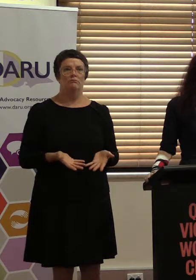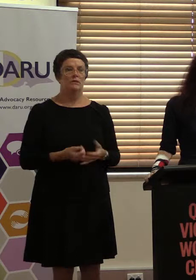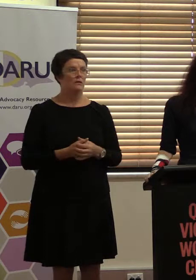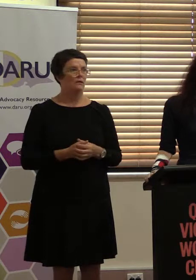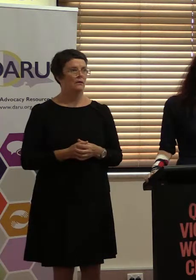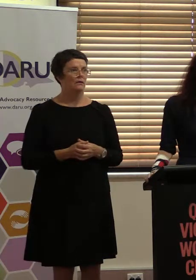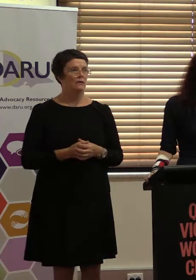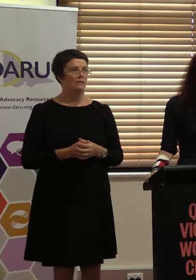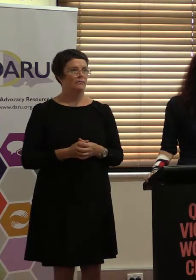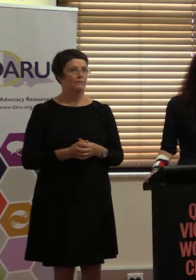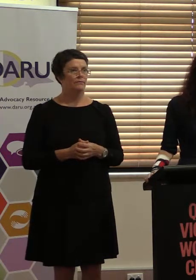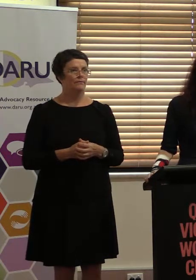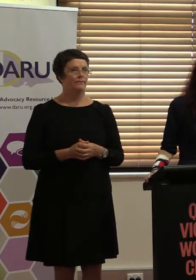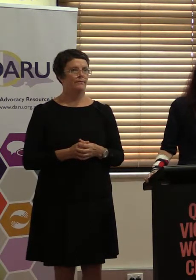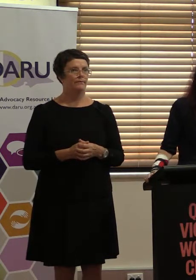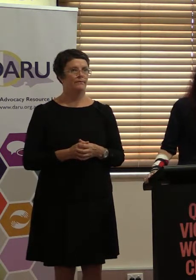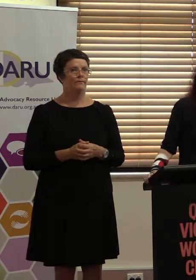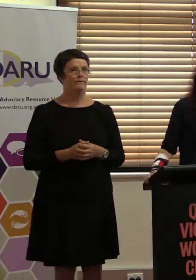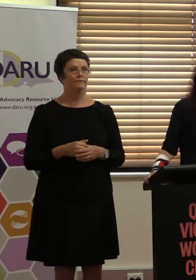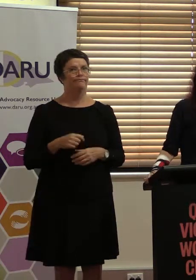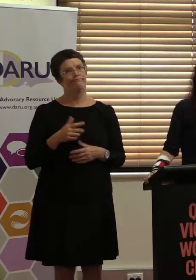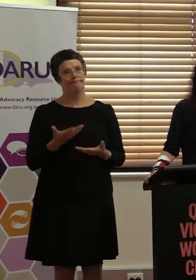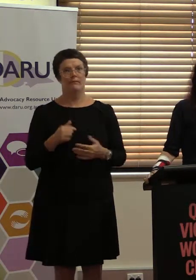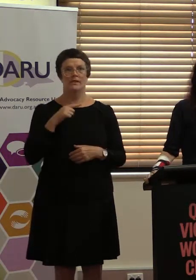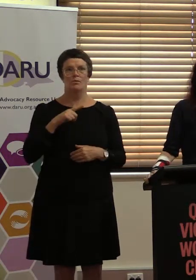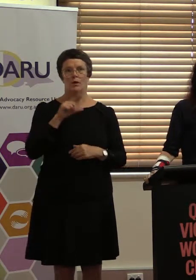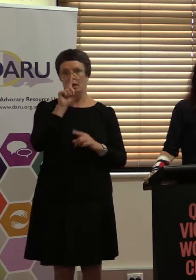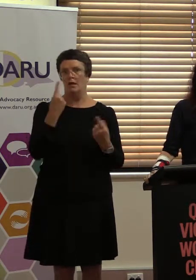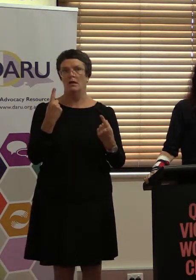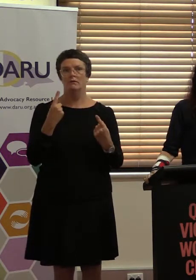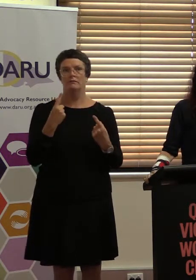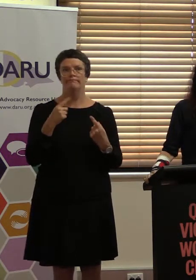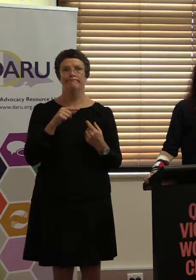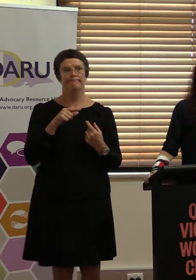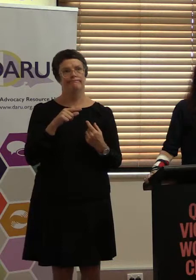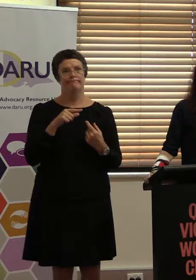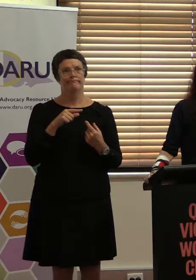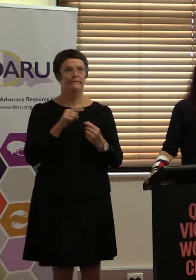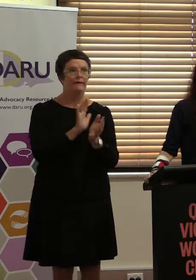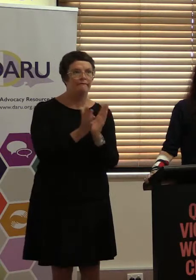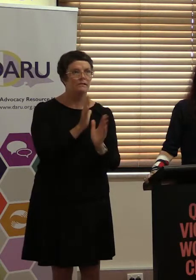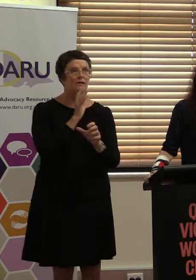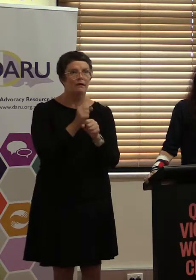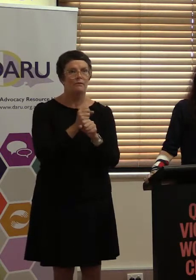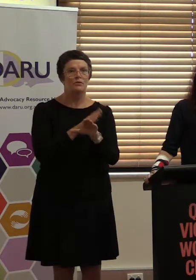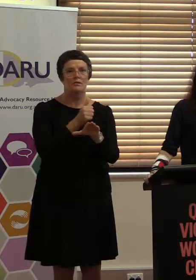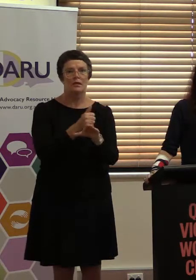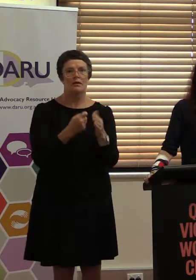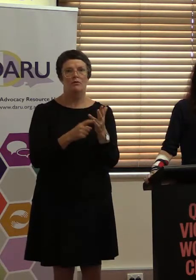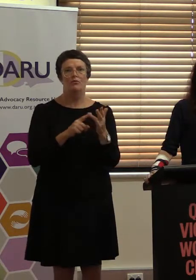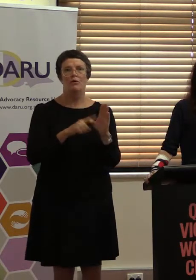And that's why I think we can't get a Royal Commission. And that's why when abuse is reported of kids with disabilities in